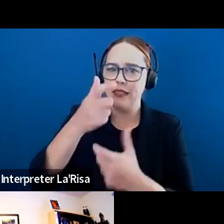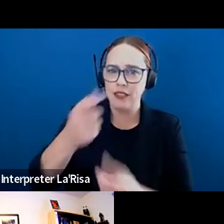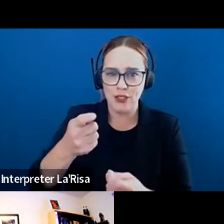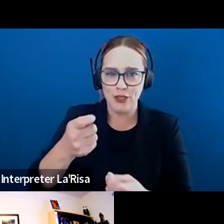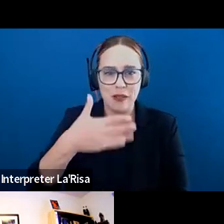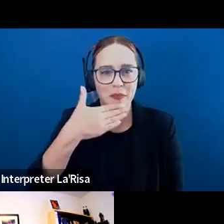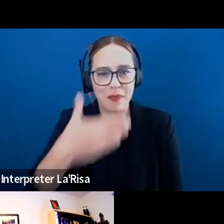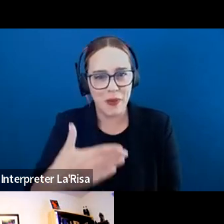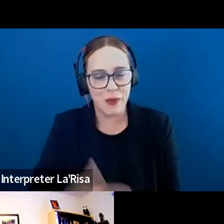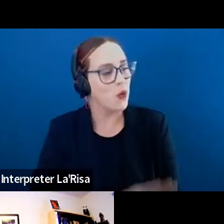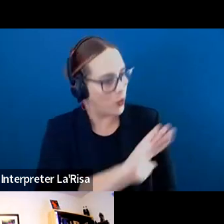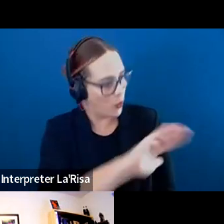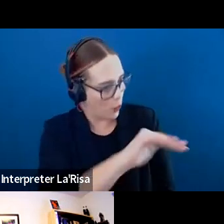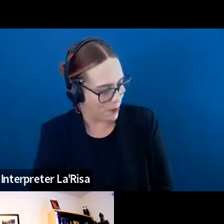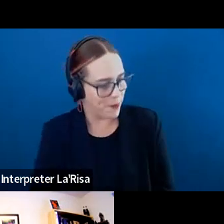You're welcome.